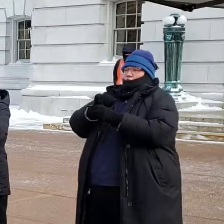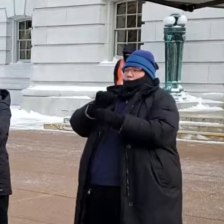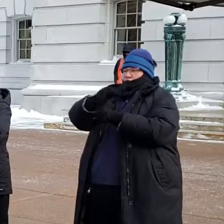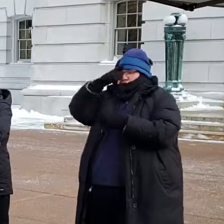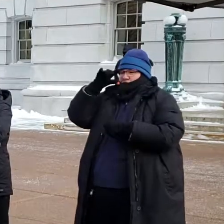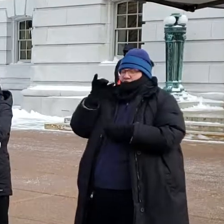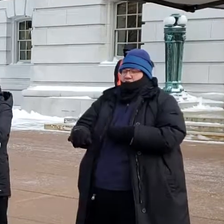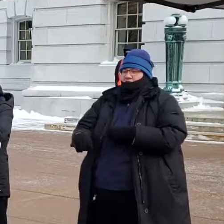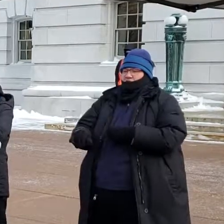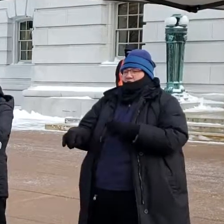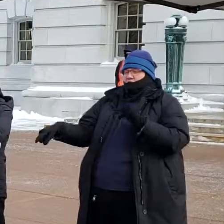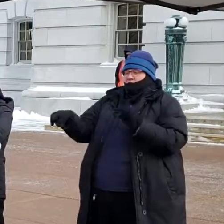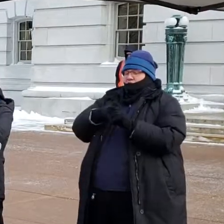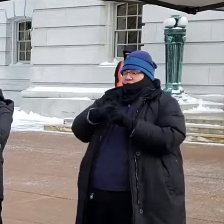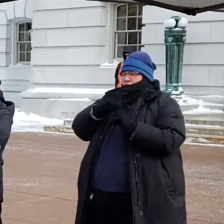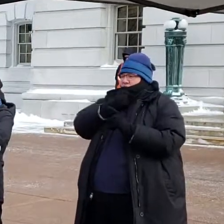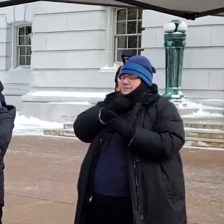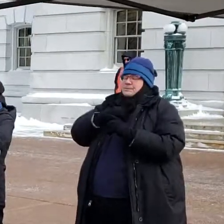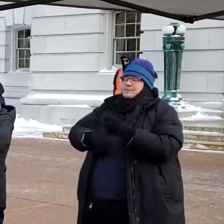no exceptions.